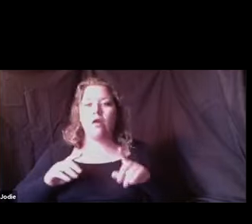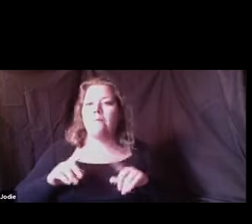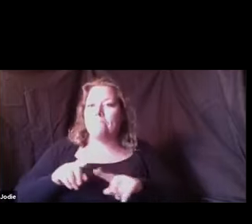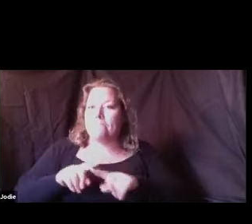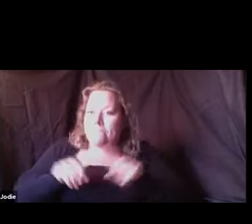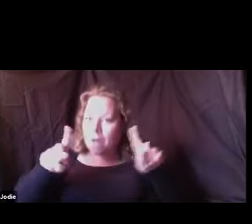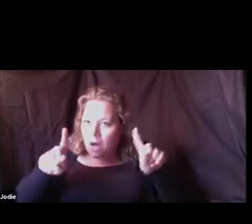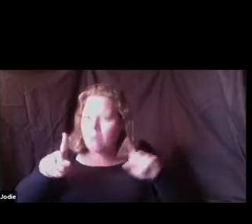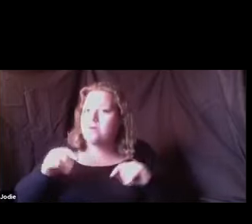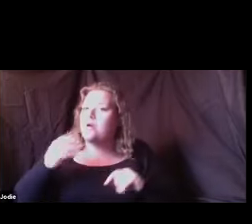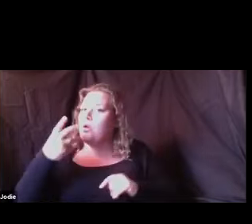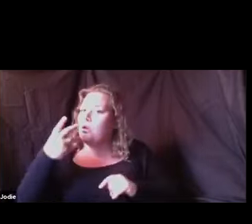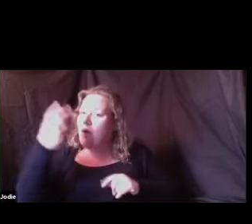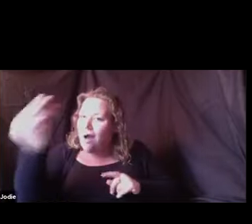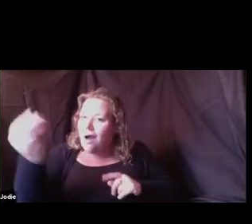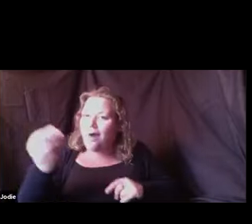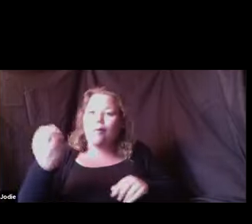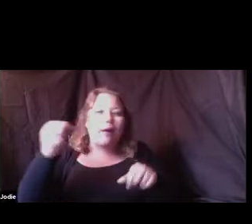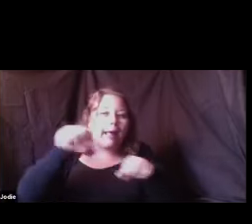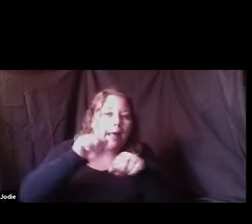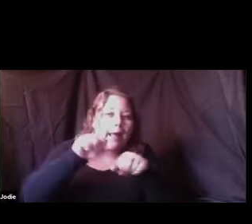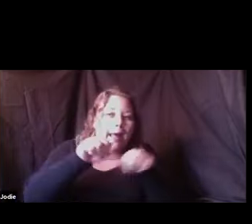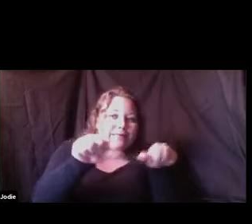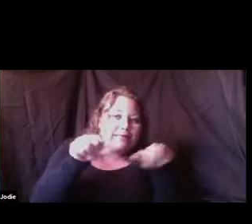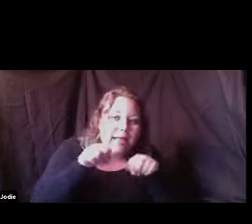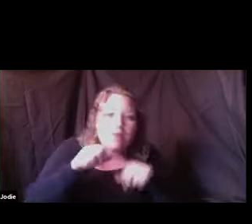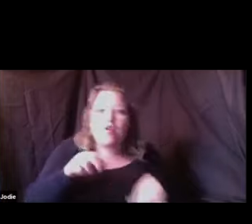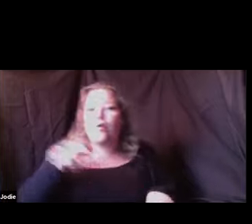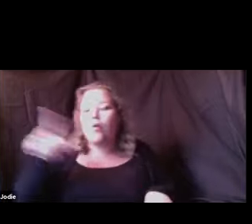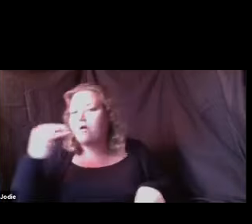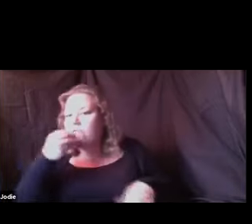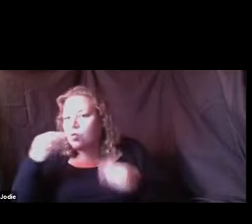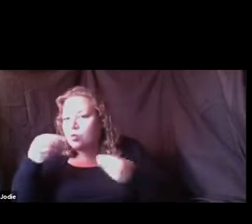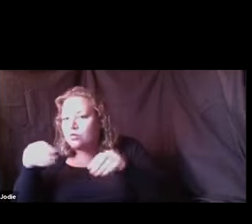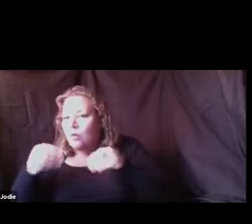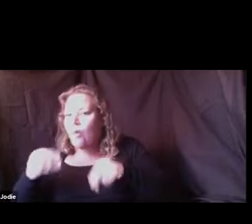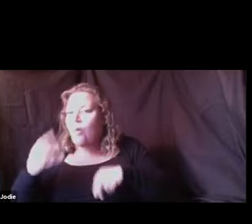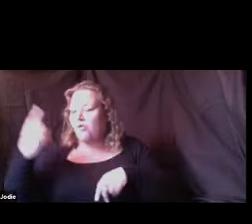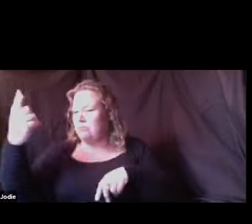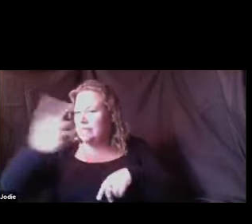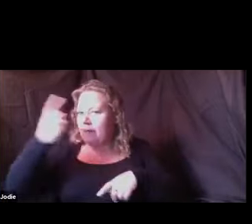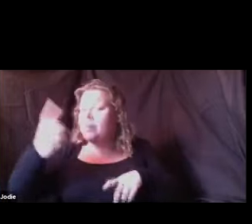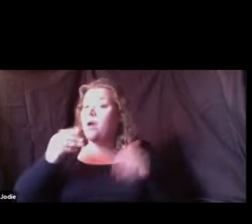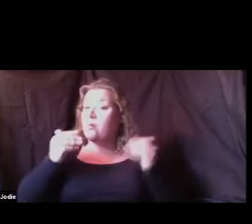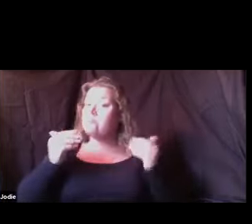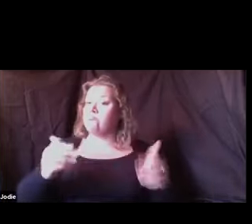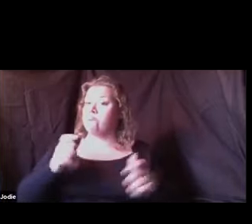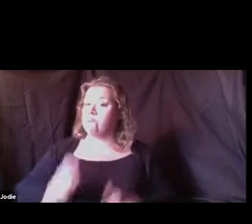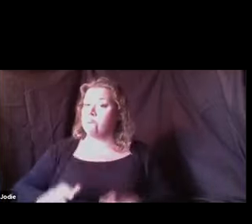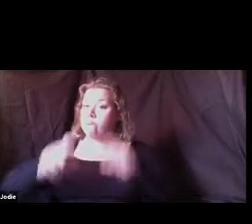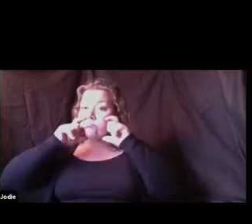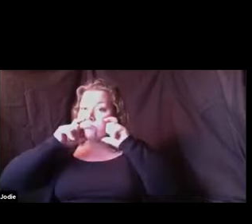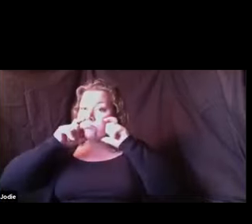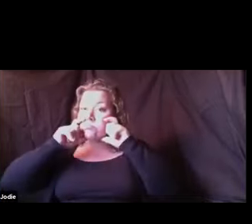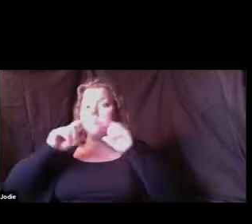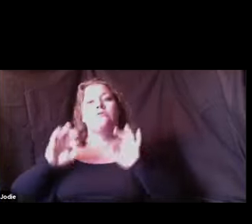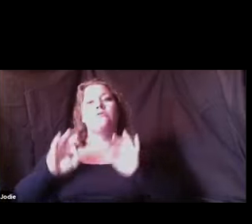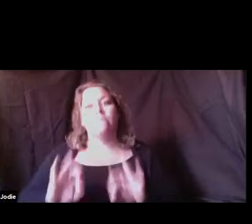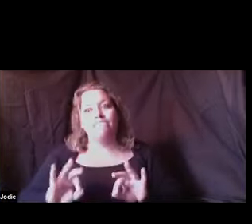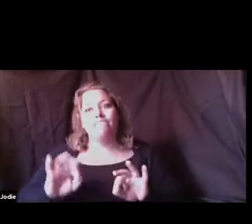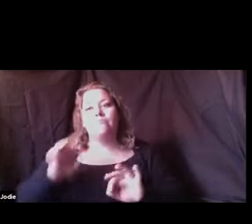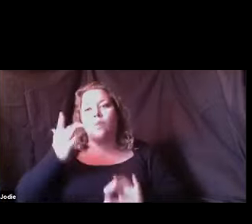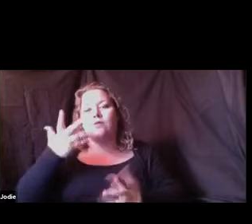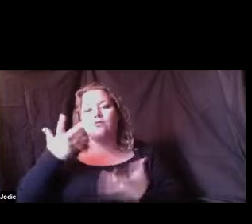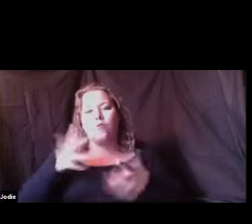to the gas station or when I go to the store to get my groceries, or even, if you are having